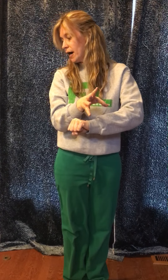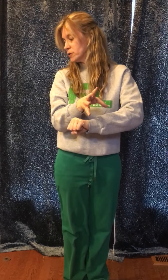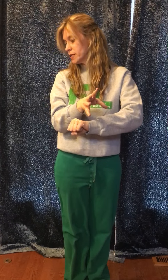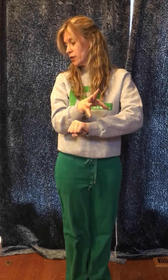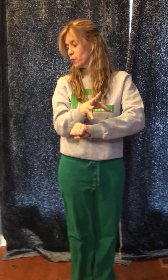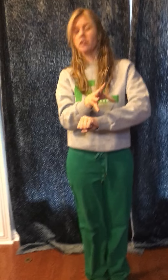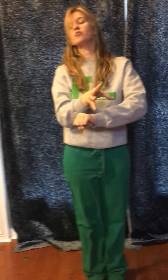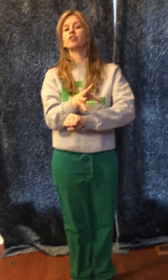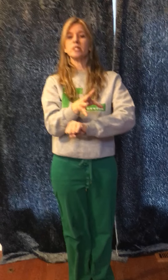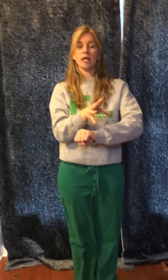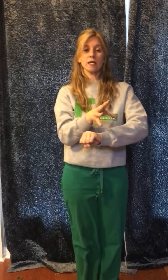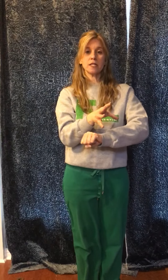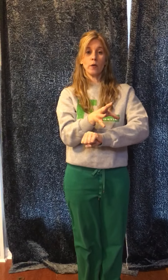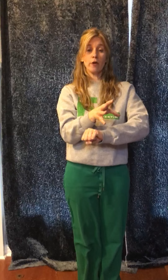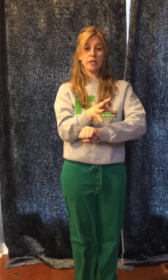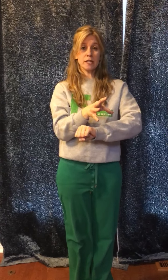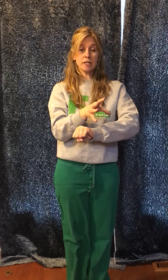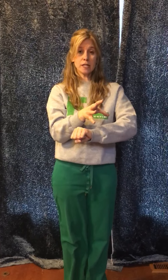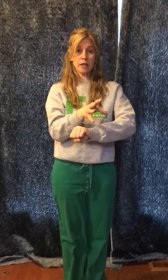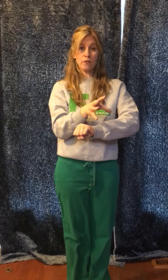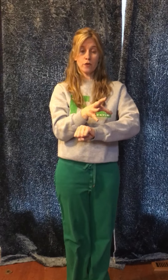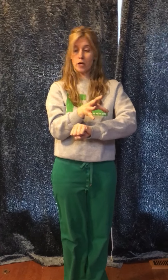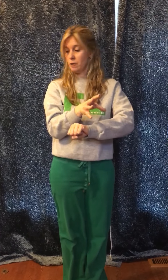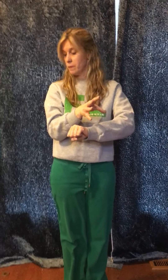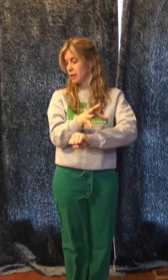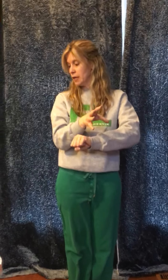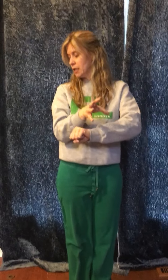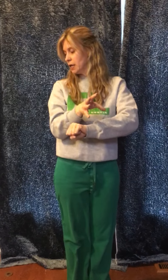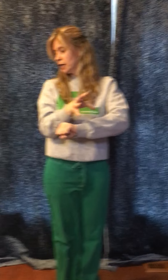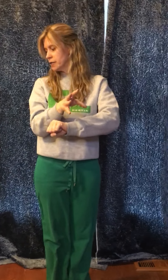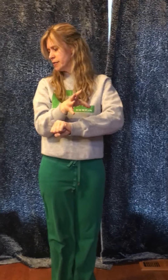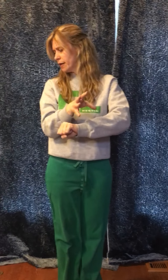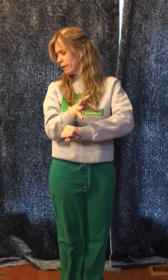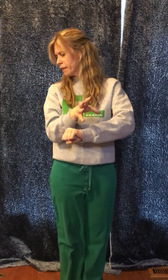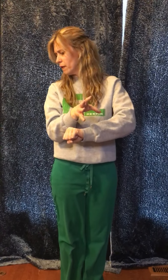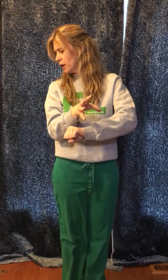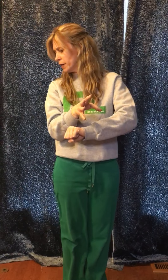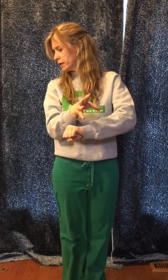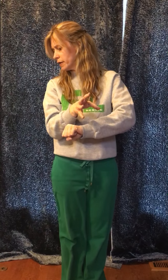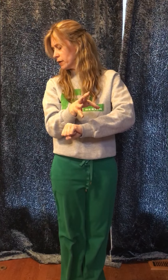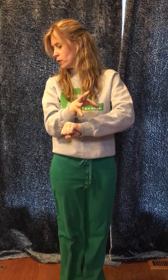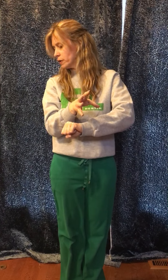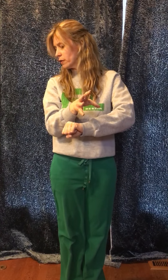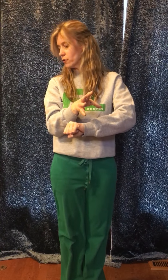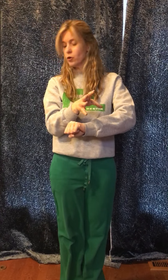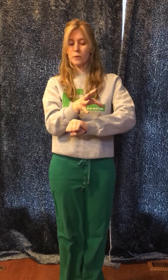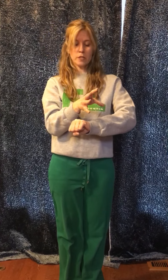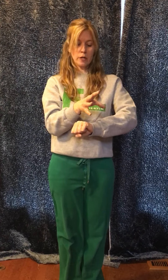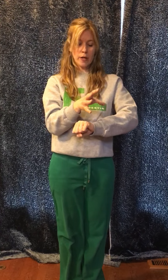now death, where is your sting? So we already did the sign for death on, I think, one of the other groups. So anyway,